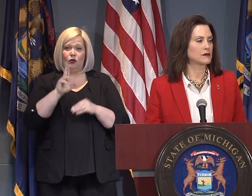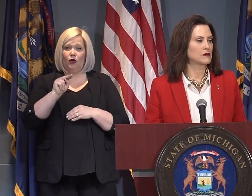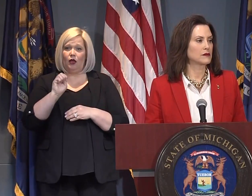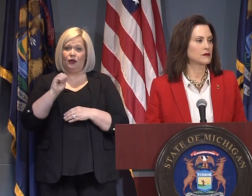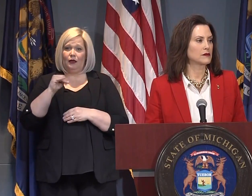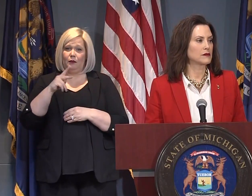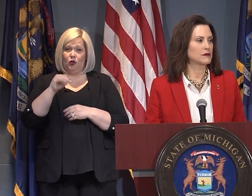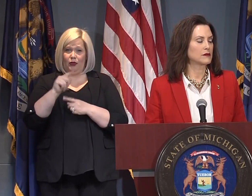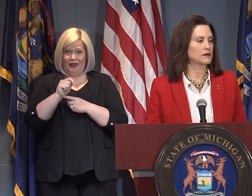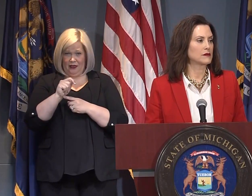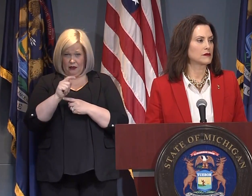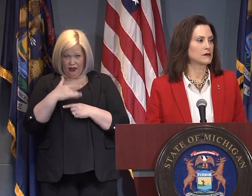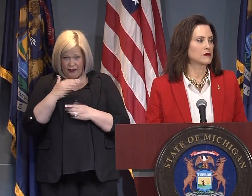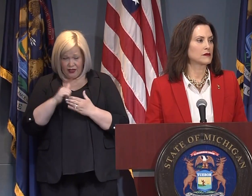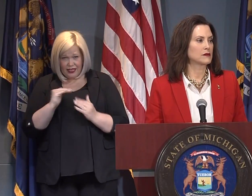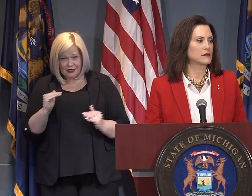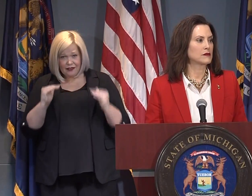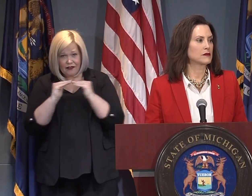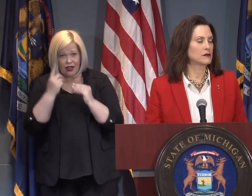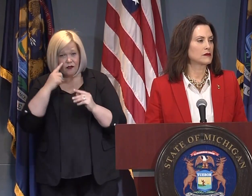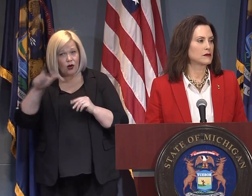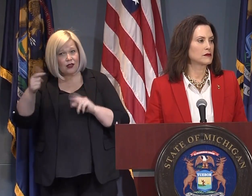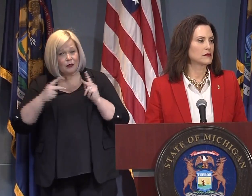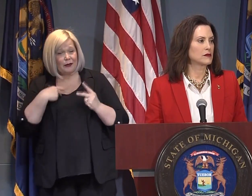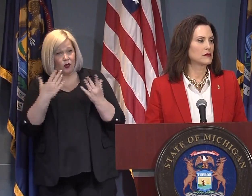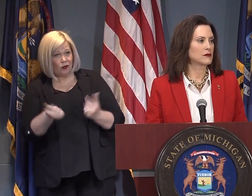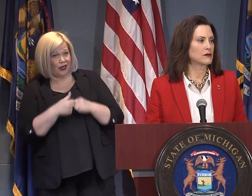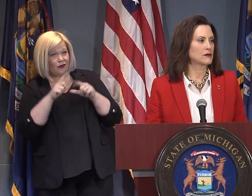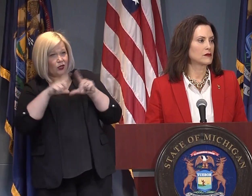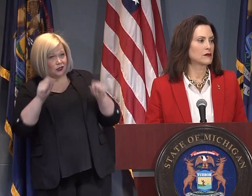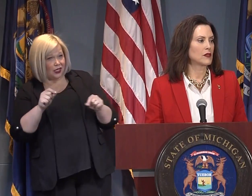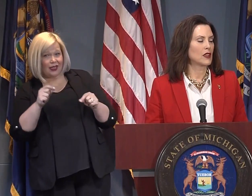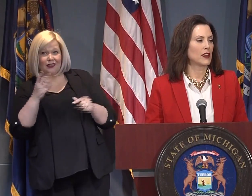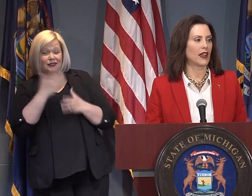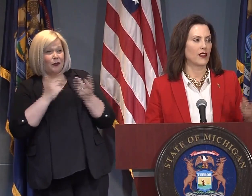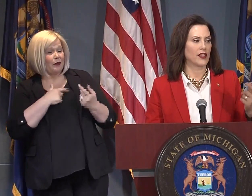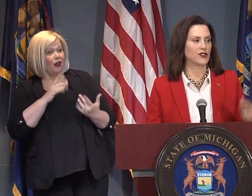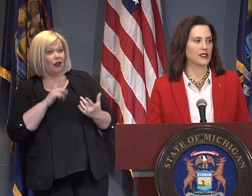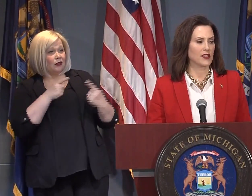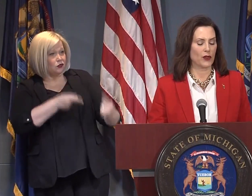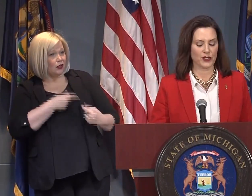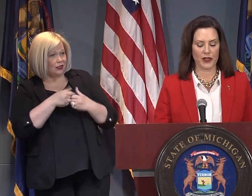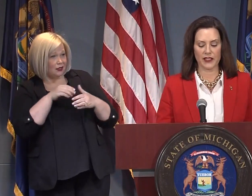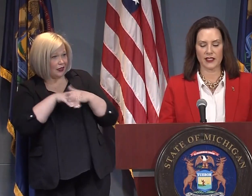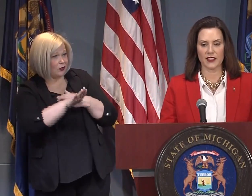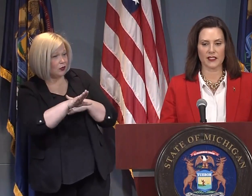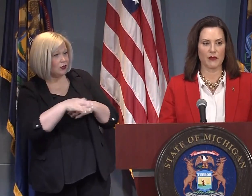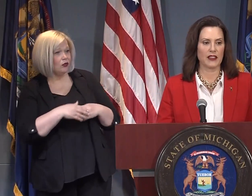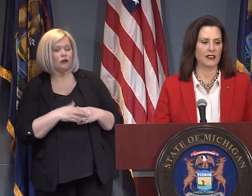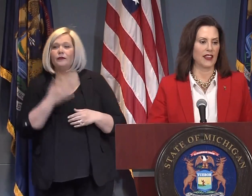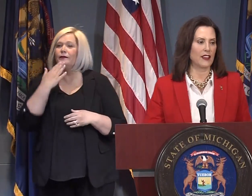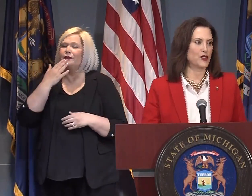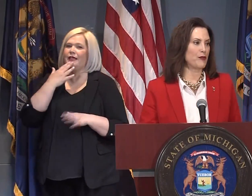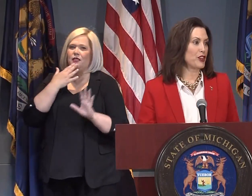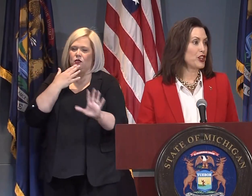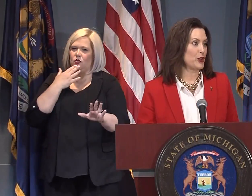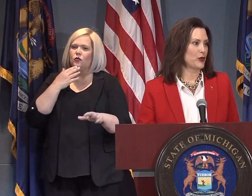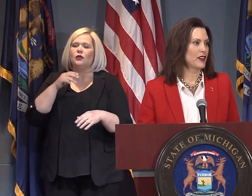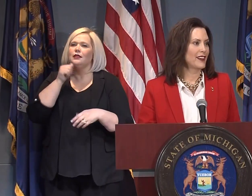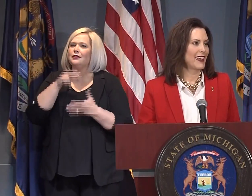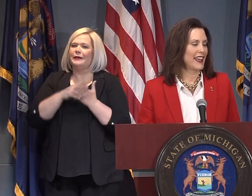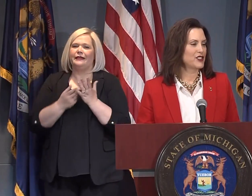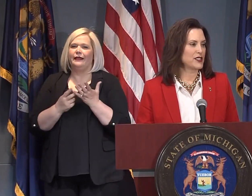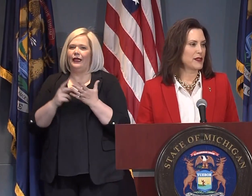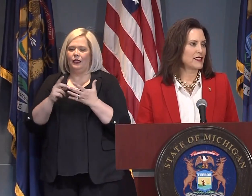people who have been waiting 4 weeks without a paycheck? And what do you say to those people who still can't get through? Yeah, thanks for asking the question, Mackenzie. It doesn't mean that they jump the